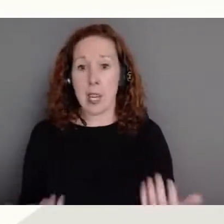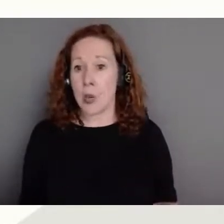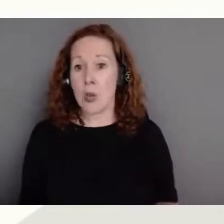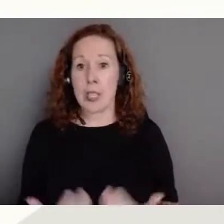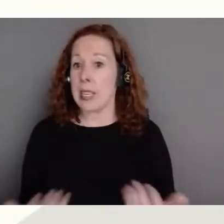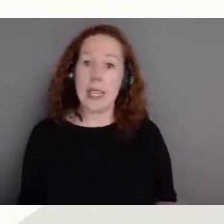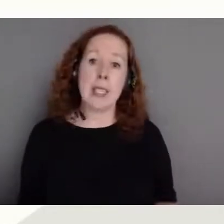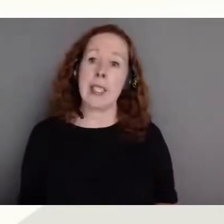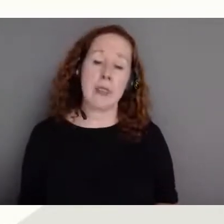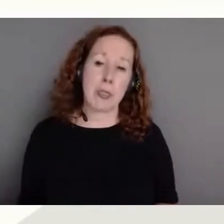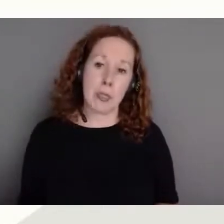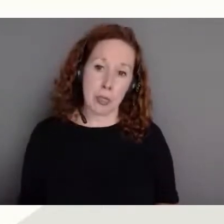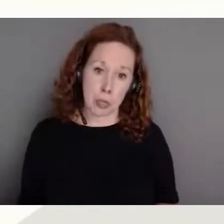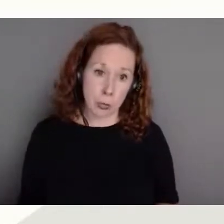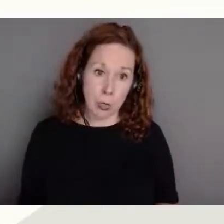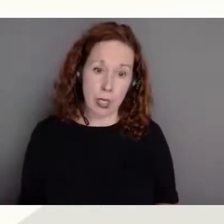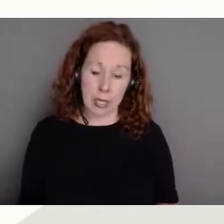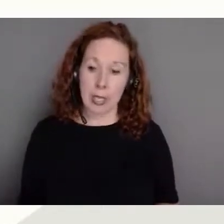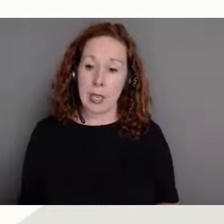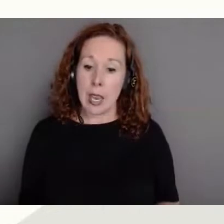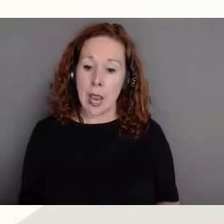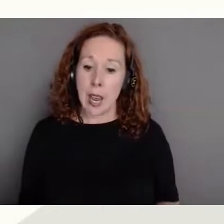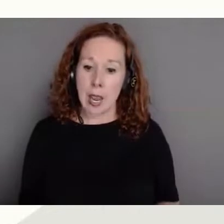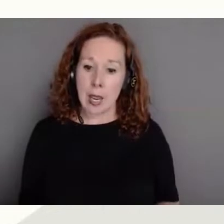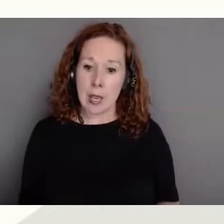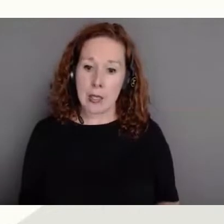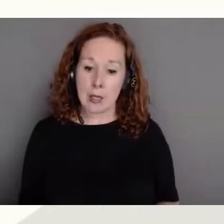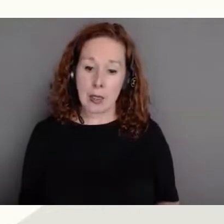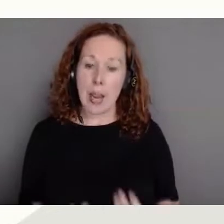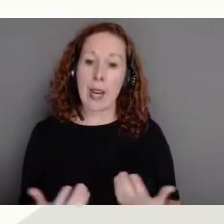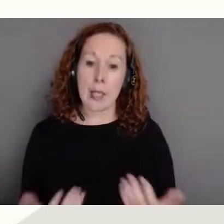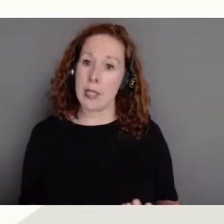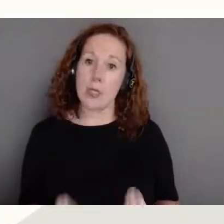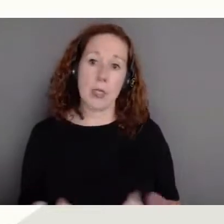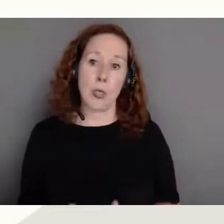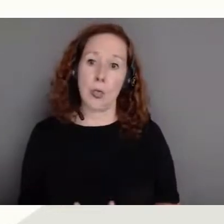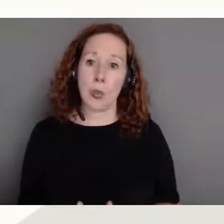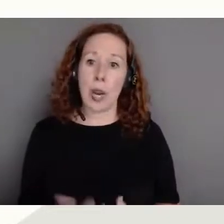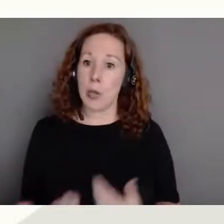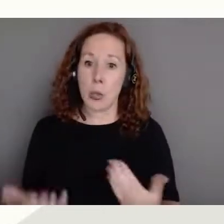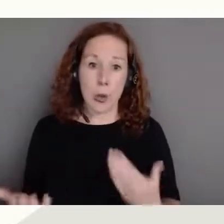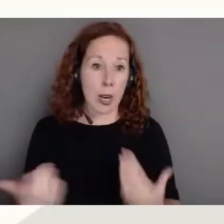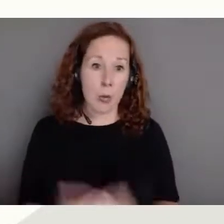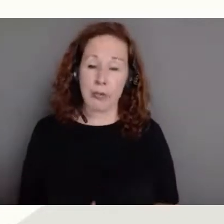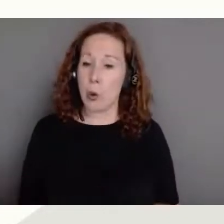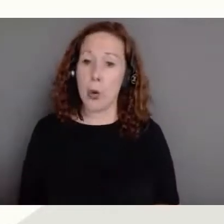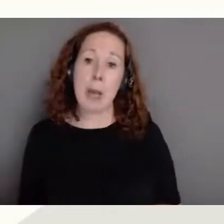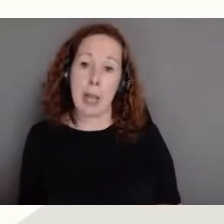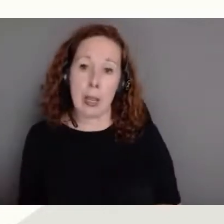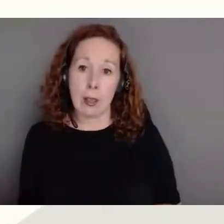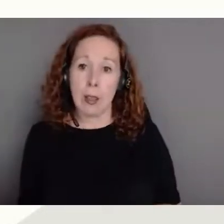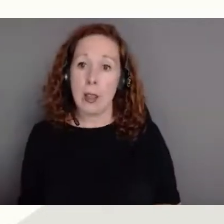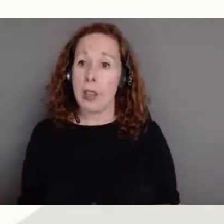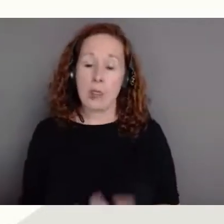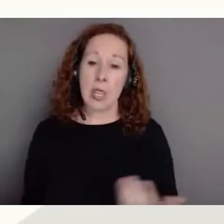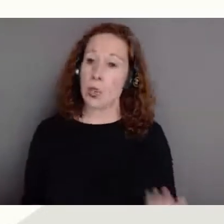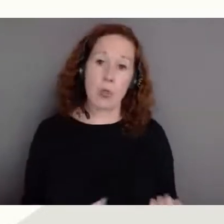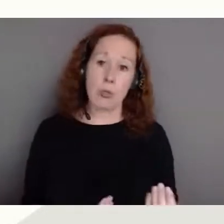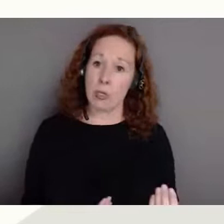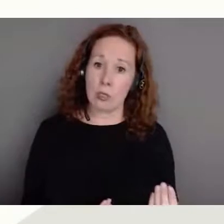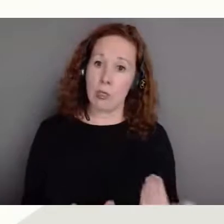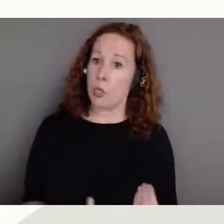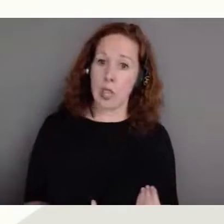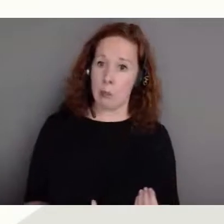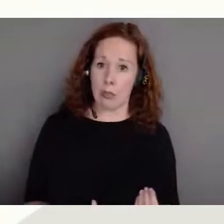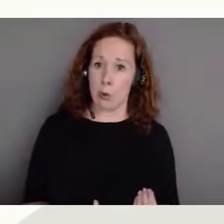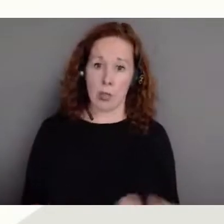because now the Canadian deaf community has access to how you or I would phone our bank. They